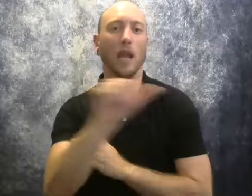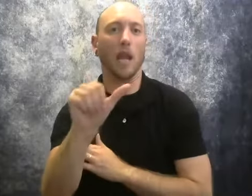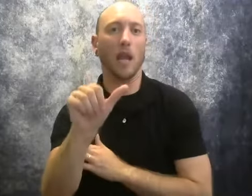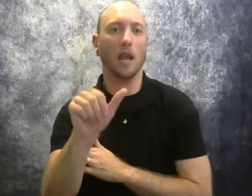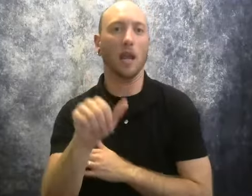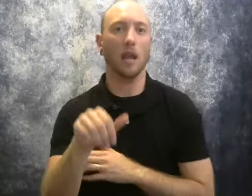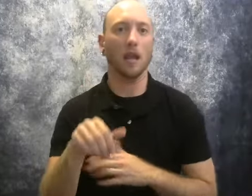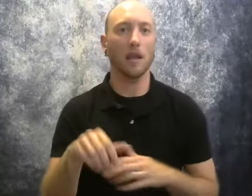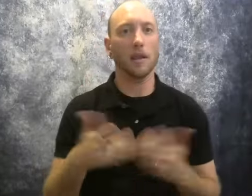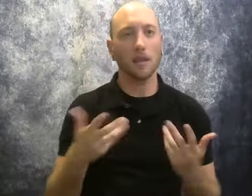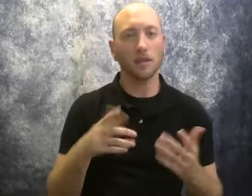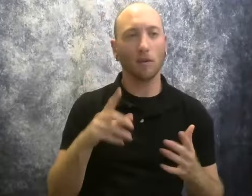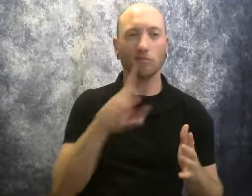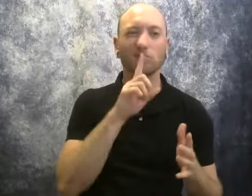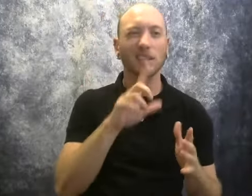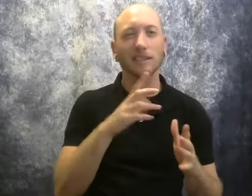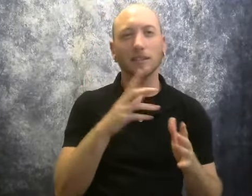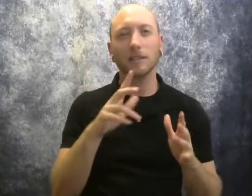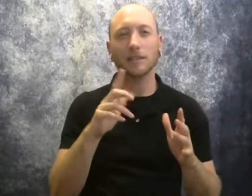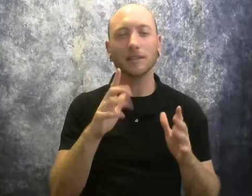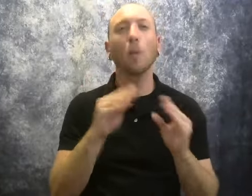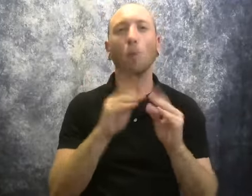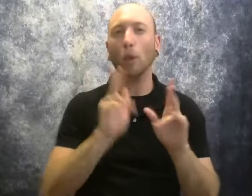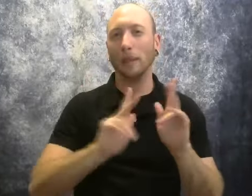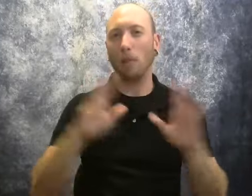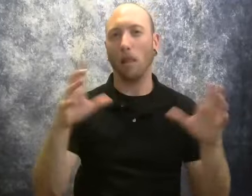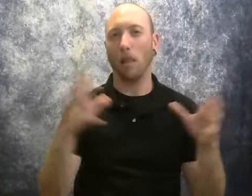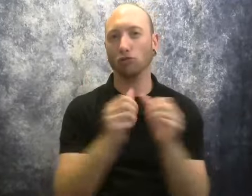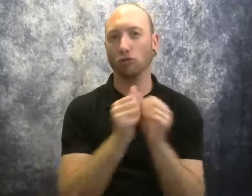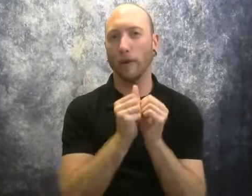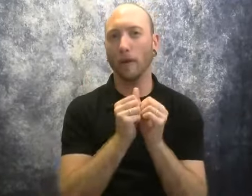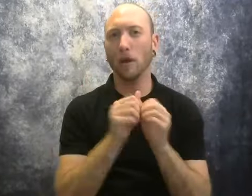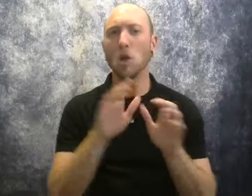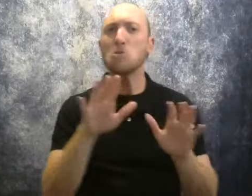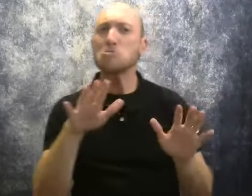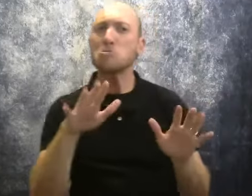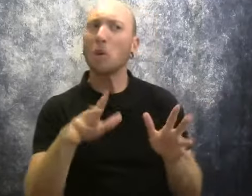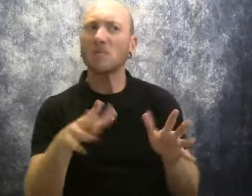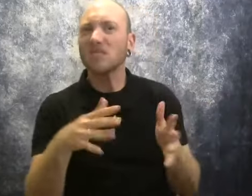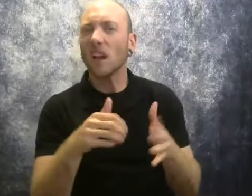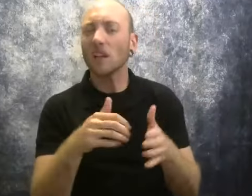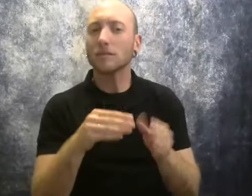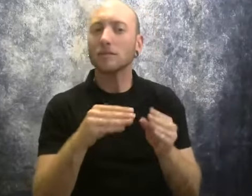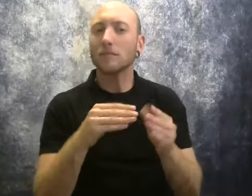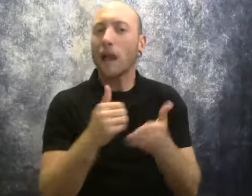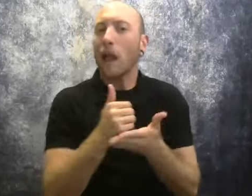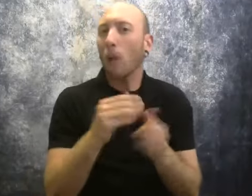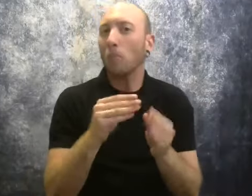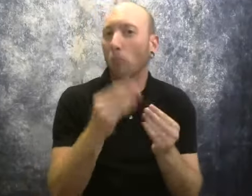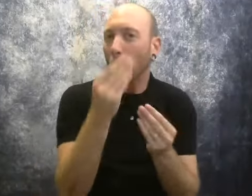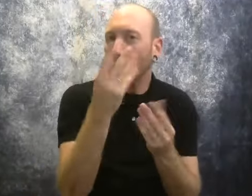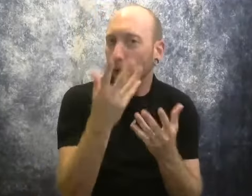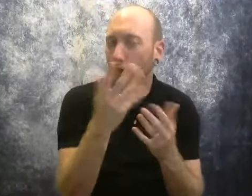or Al-Anon participation with AA assemblies, try and get there with a large amount of people. And that was probably a start of